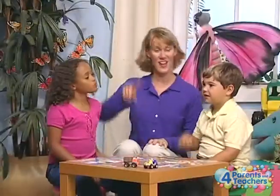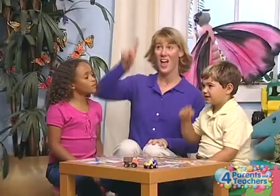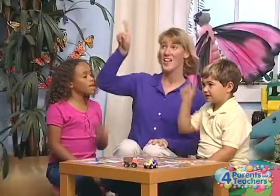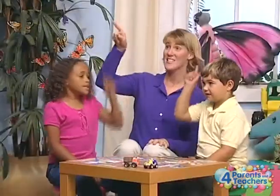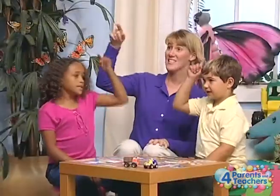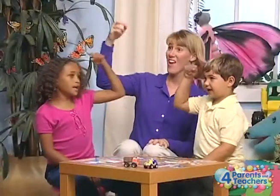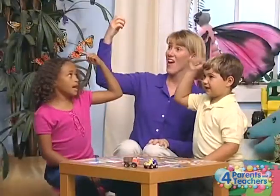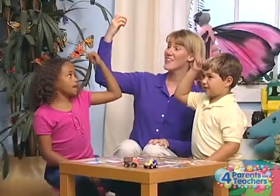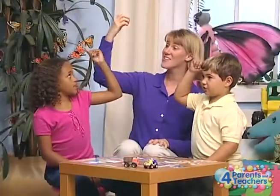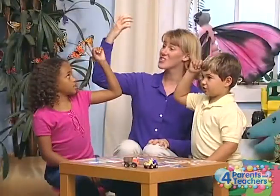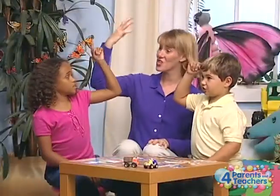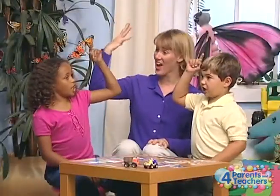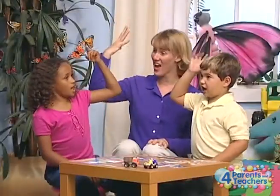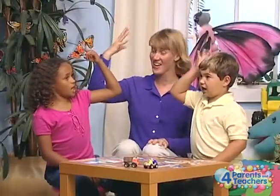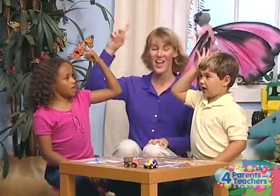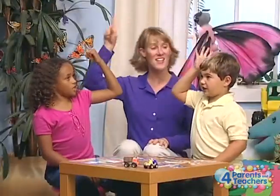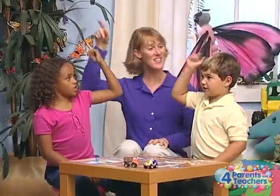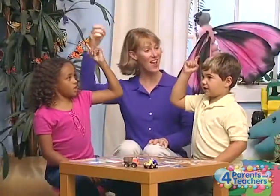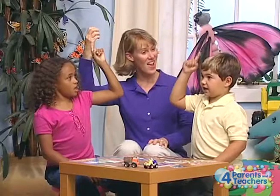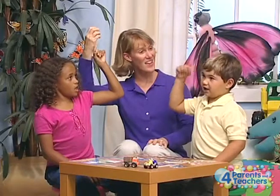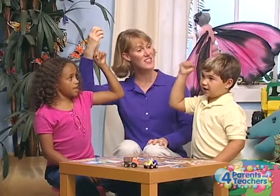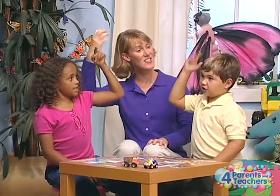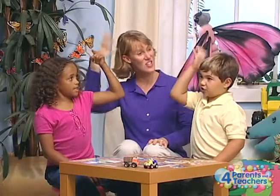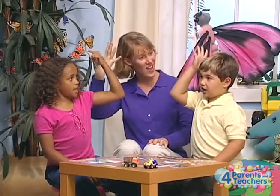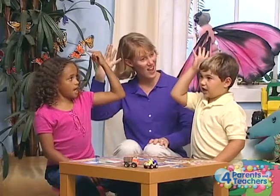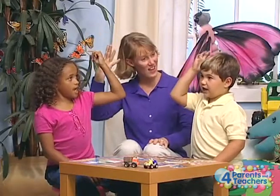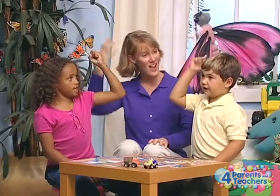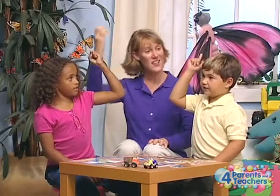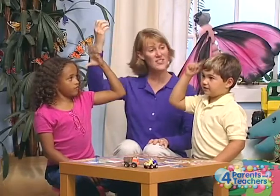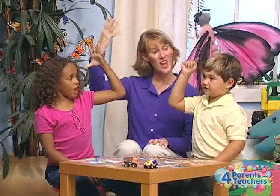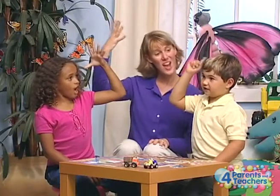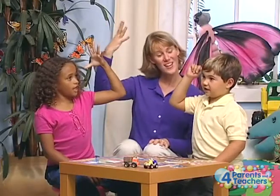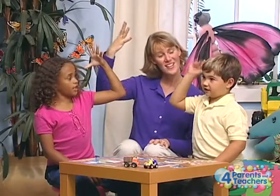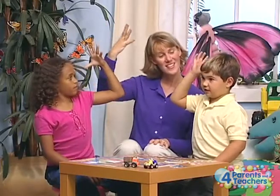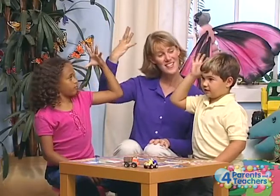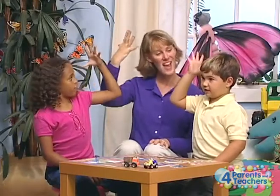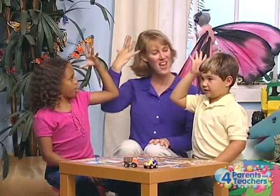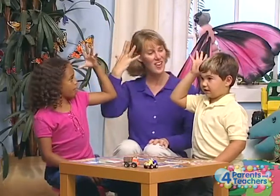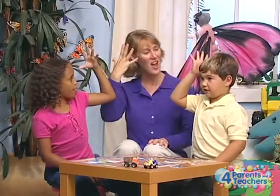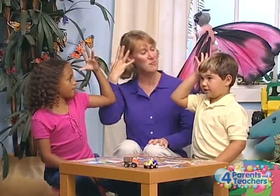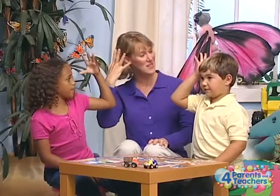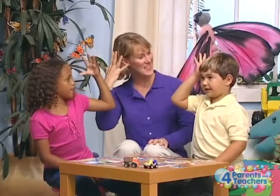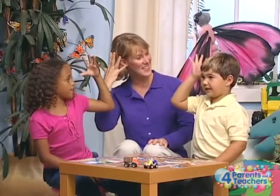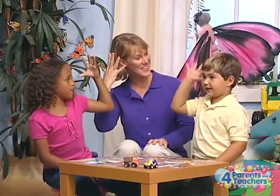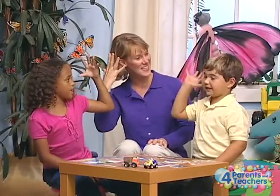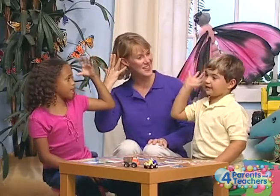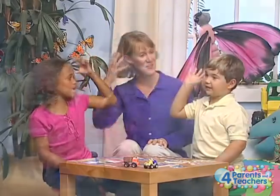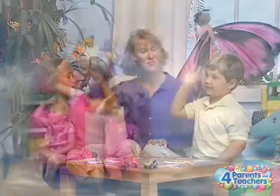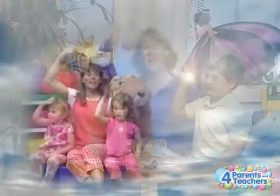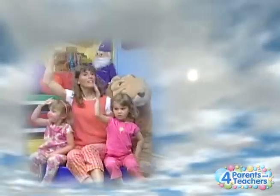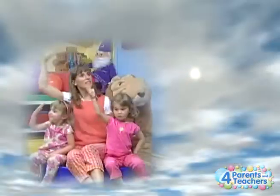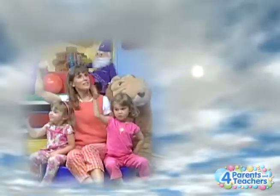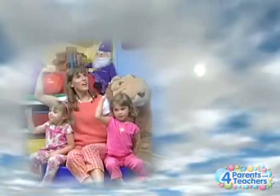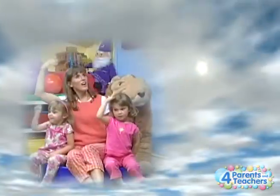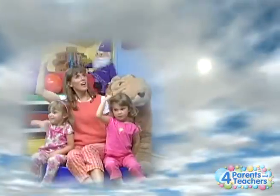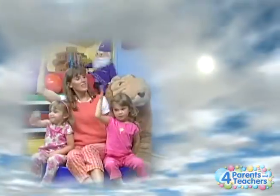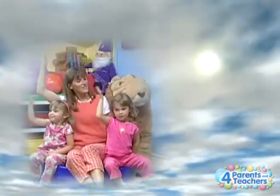sunshine, sunshine shining down on me sunshine,